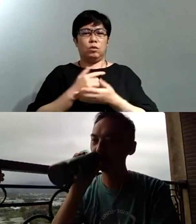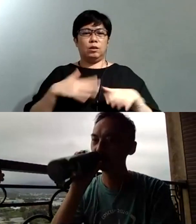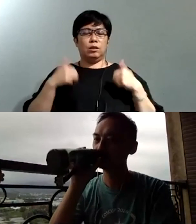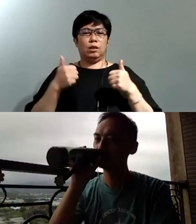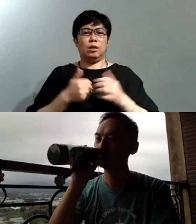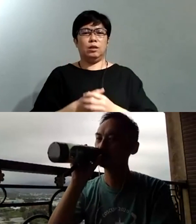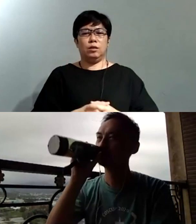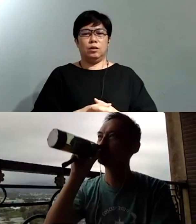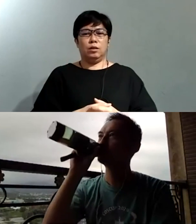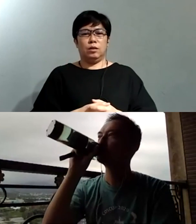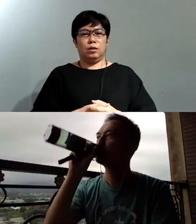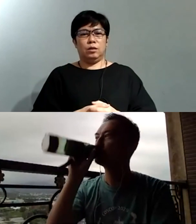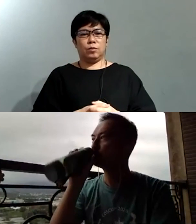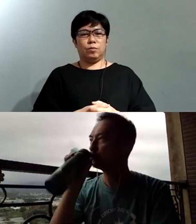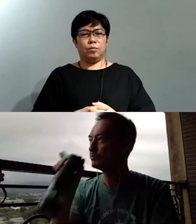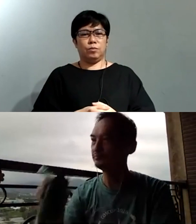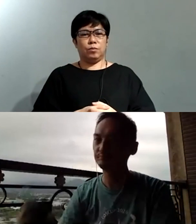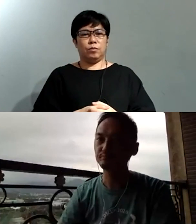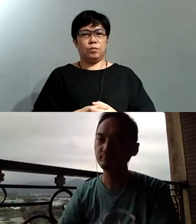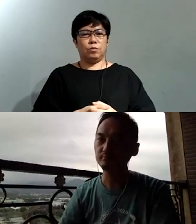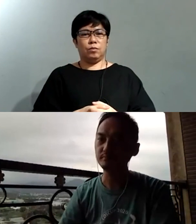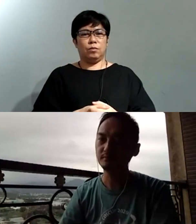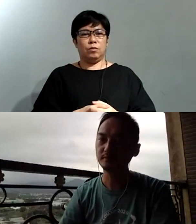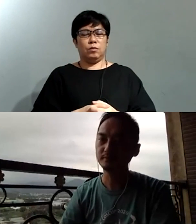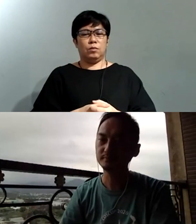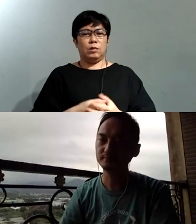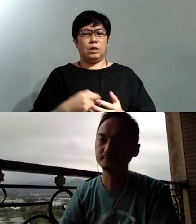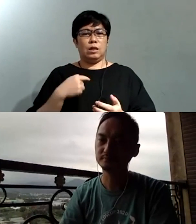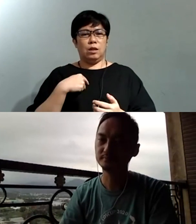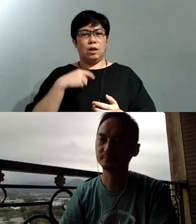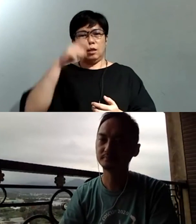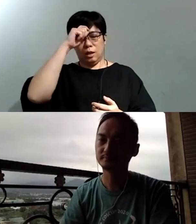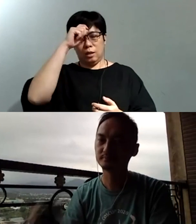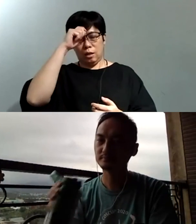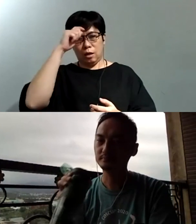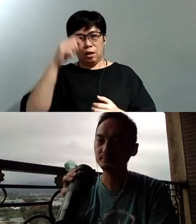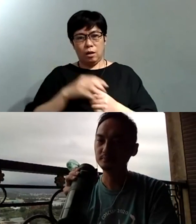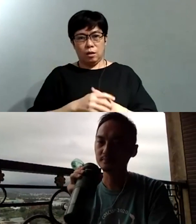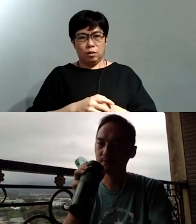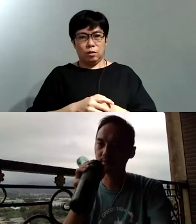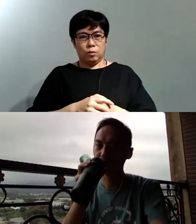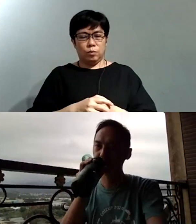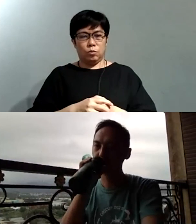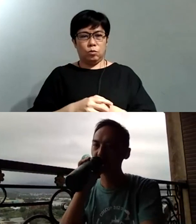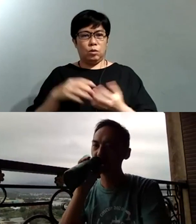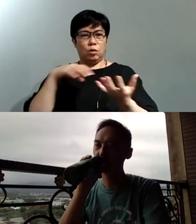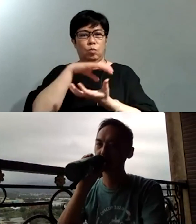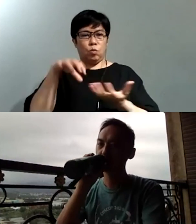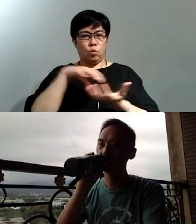I would like to say that remember that chaos is a moment when resistance has